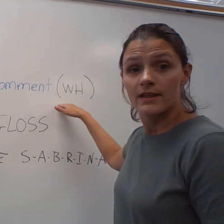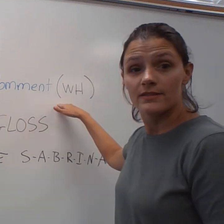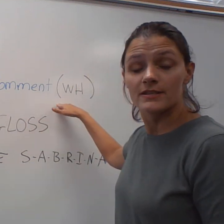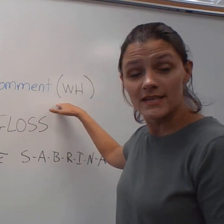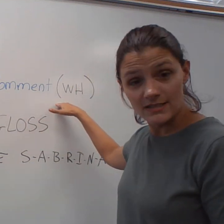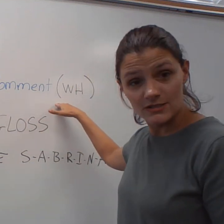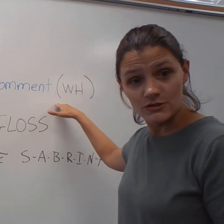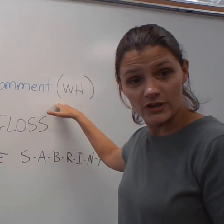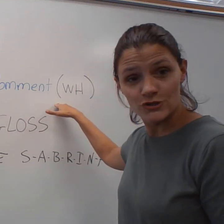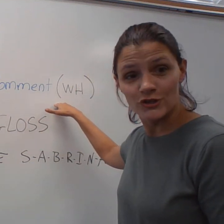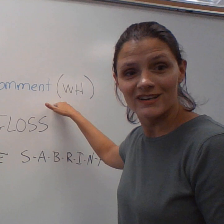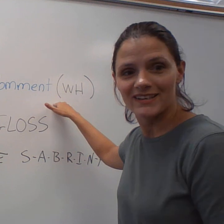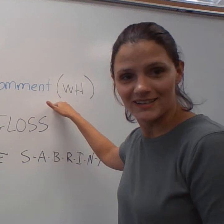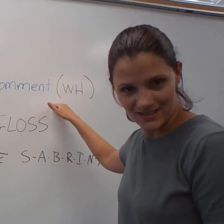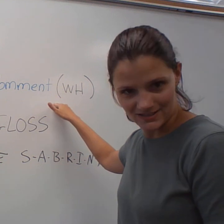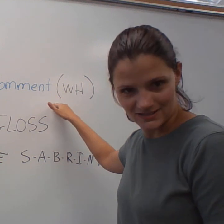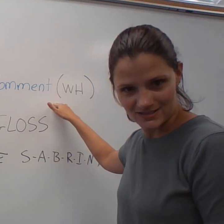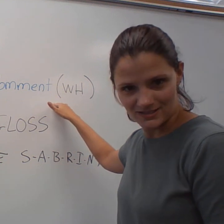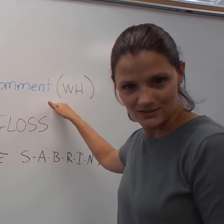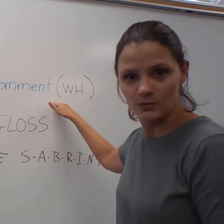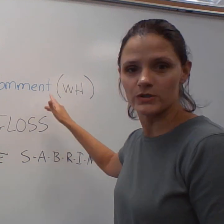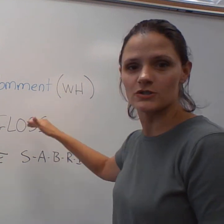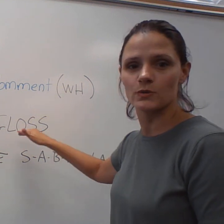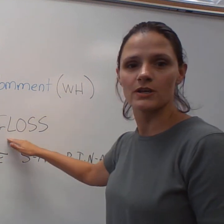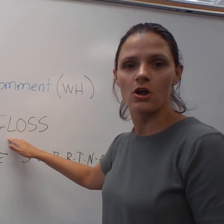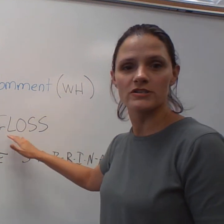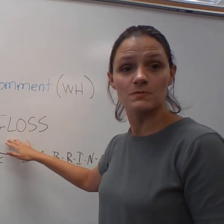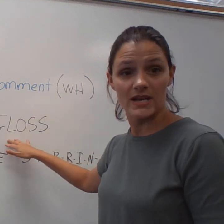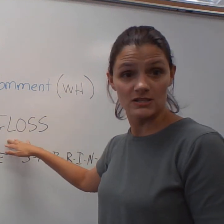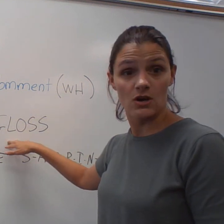The sentence structure is, which is what the gloss is based off